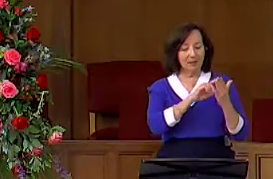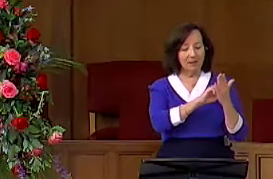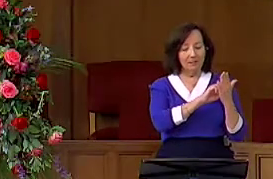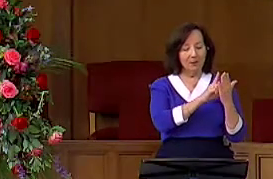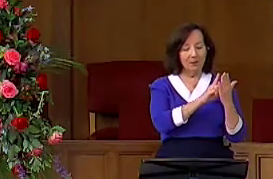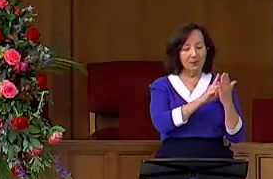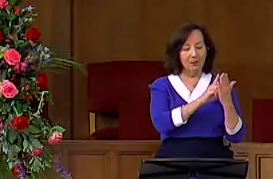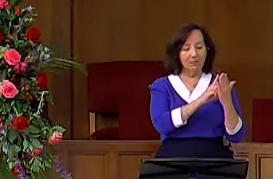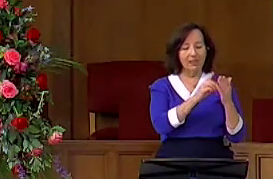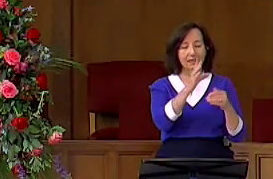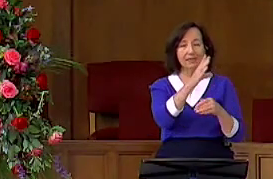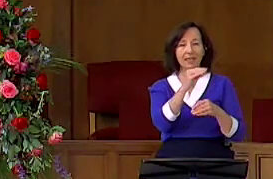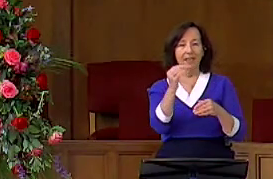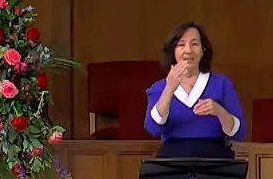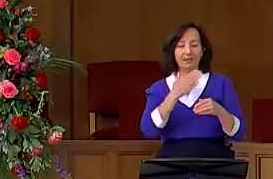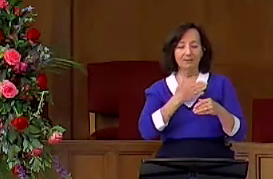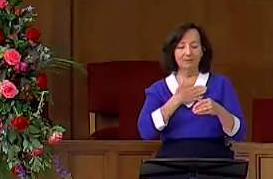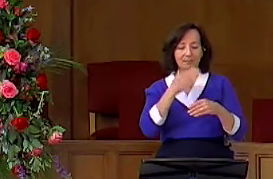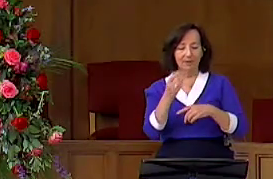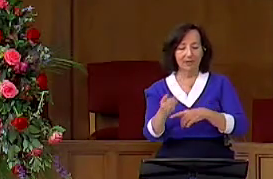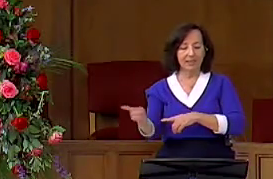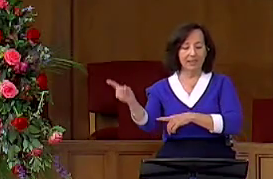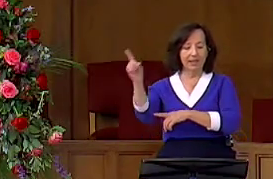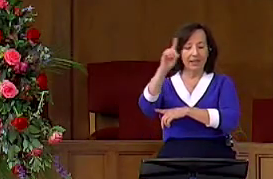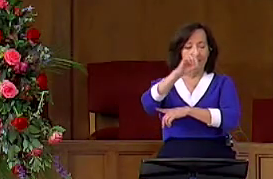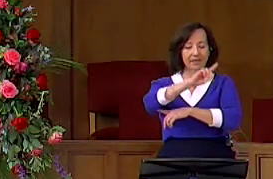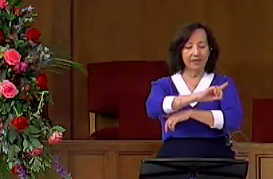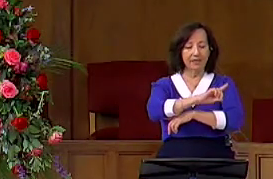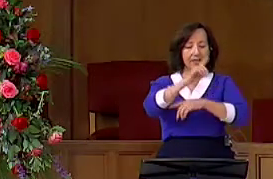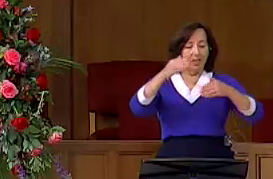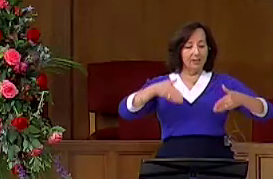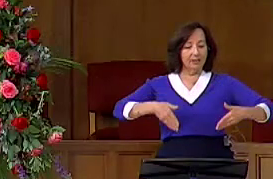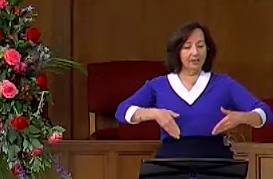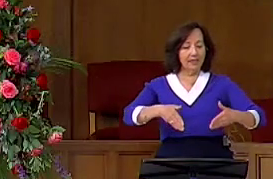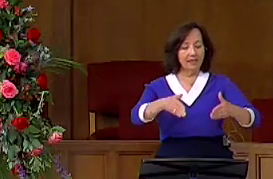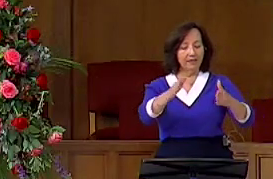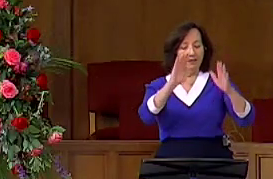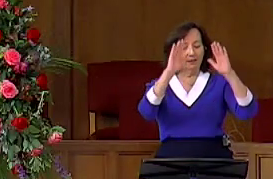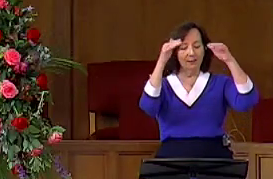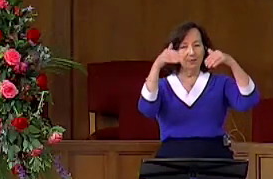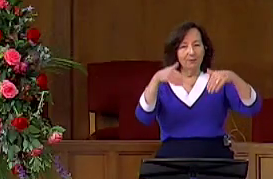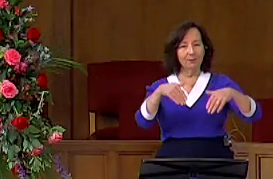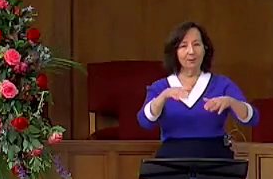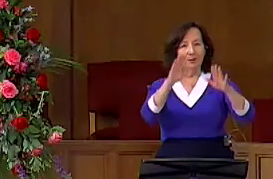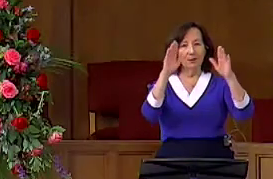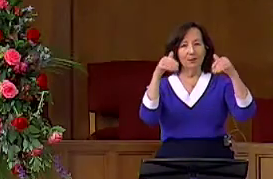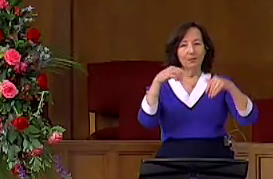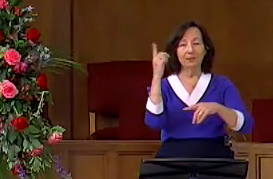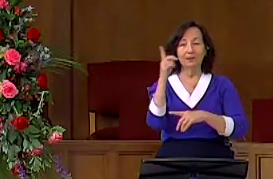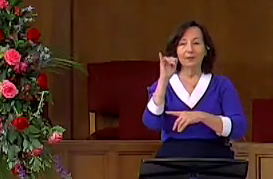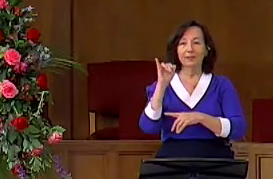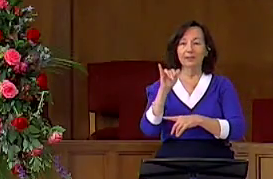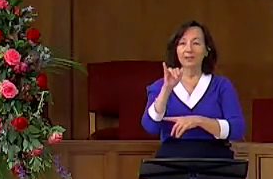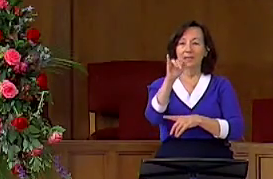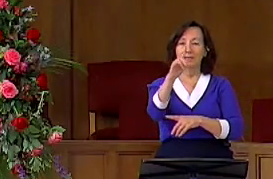Take my moments and my days, let them flow